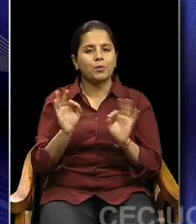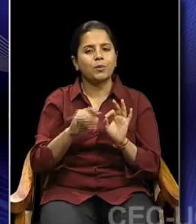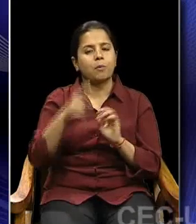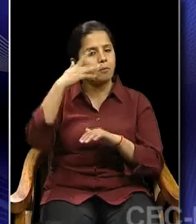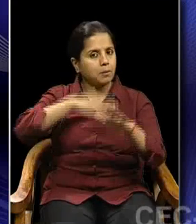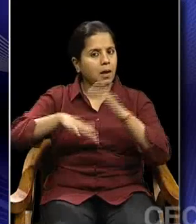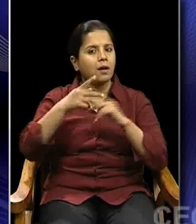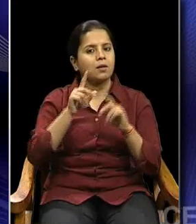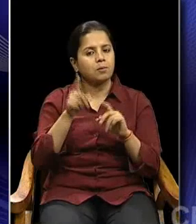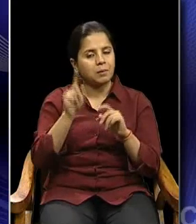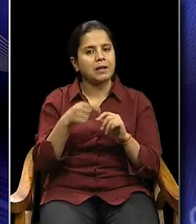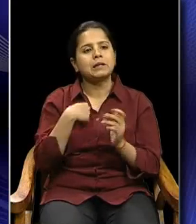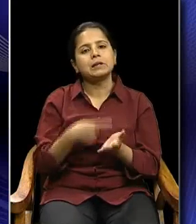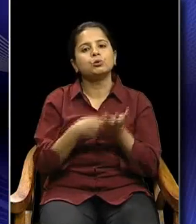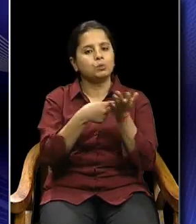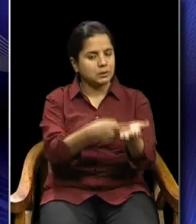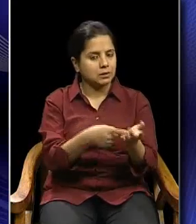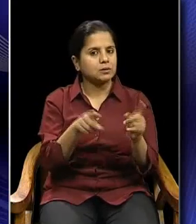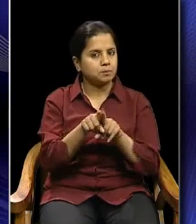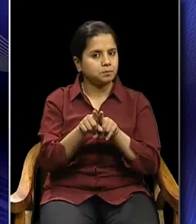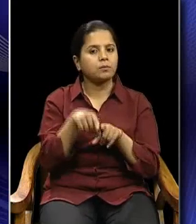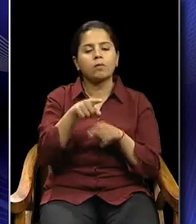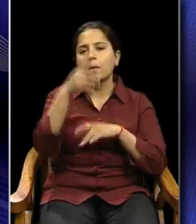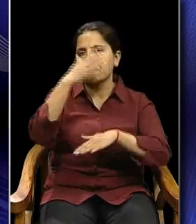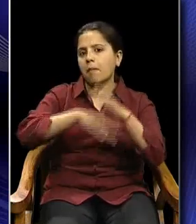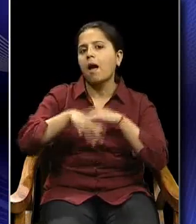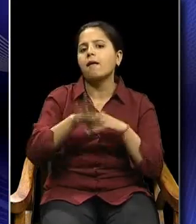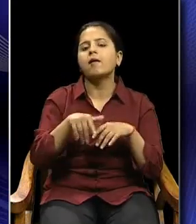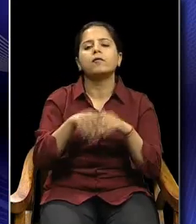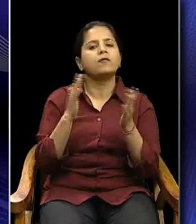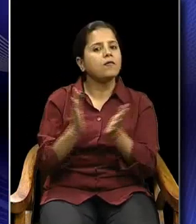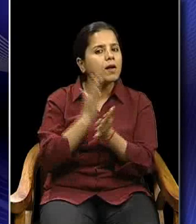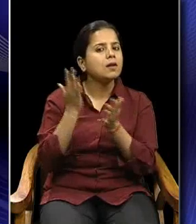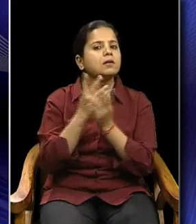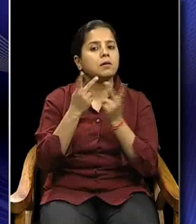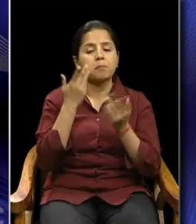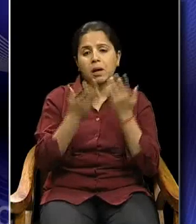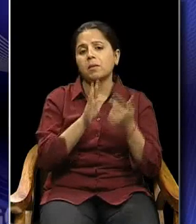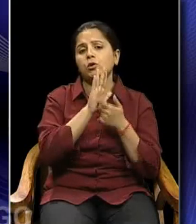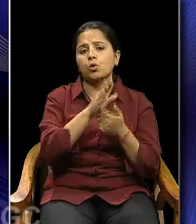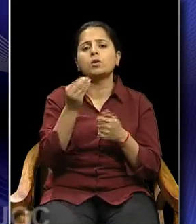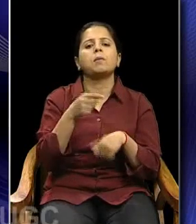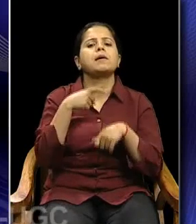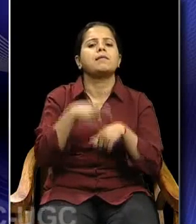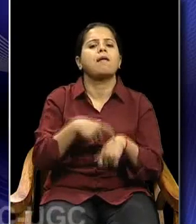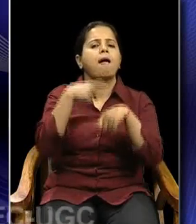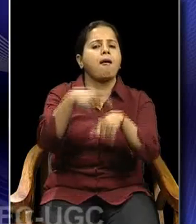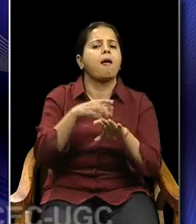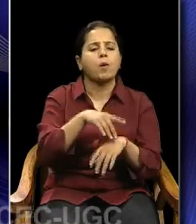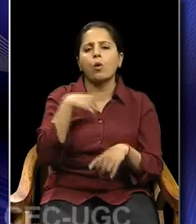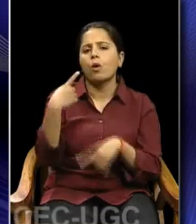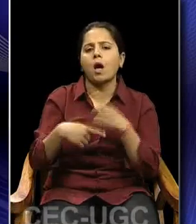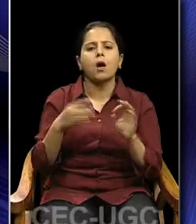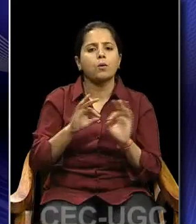they are being treated as some kind of planned festivals as well, though they may appear to be seasonal in nature, but